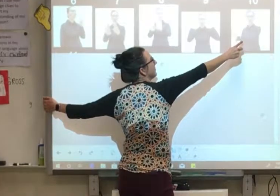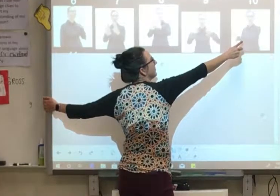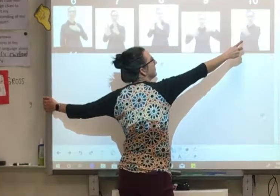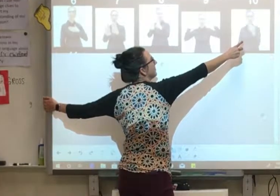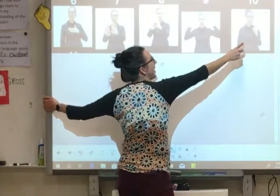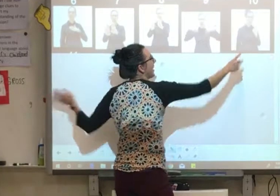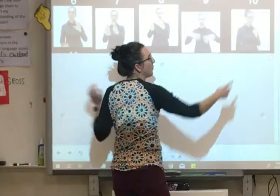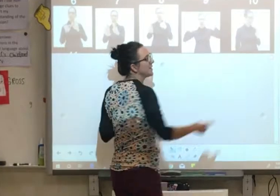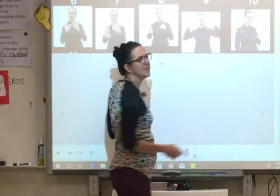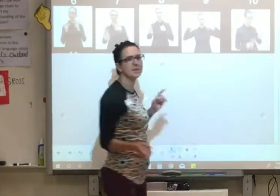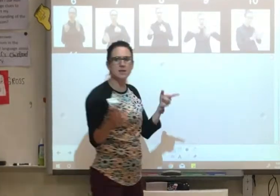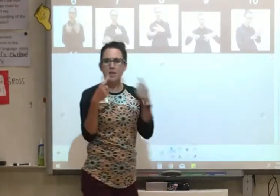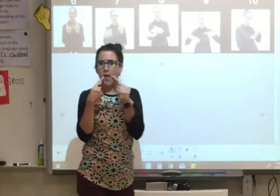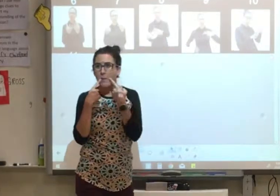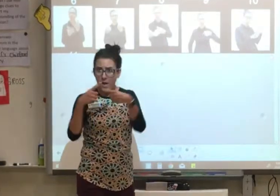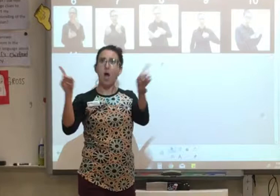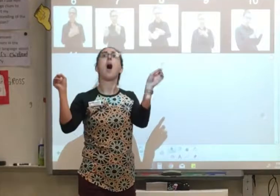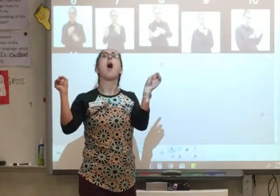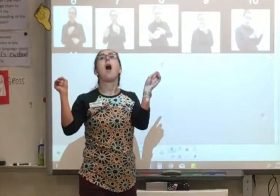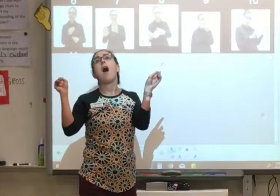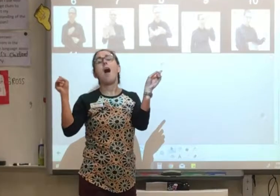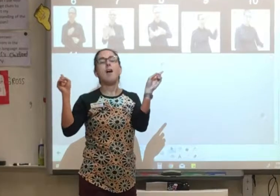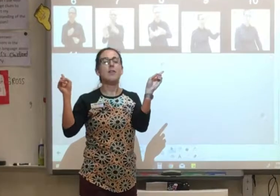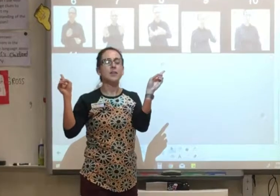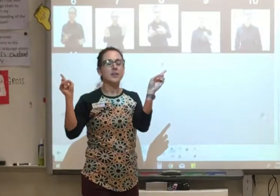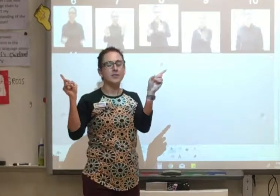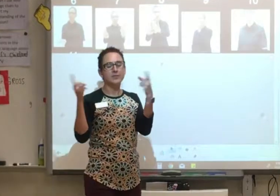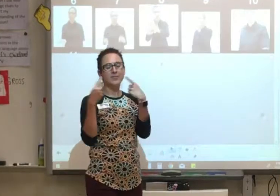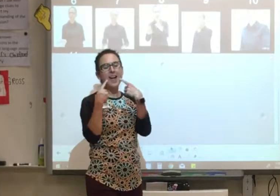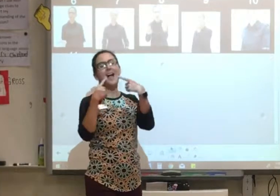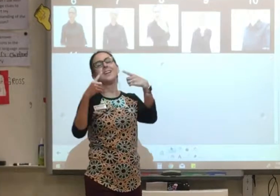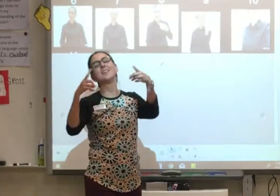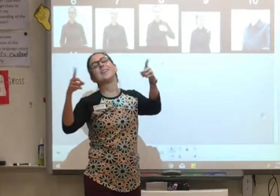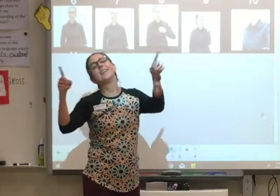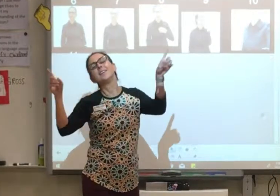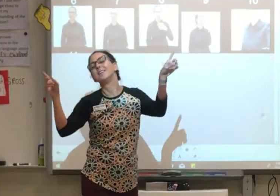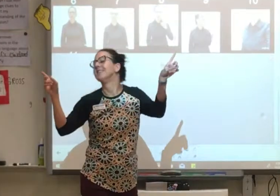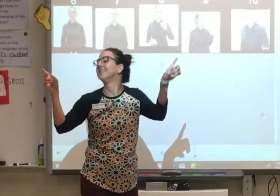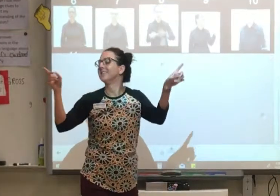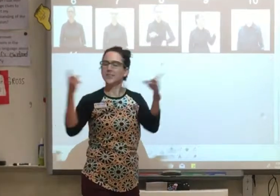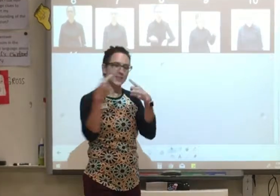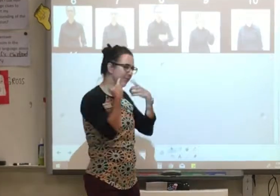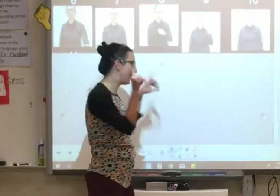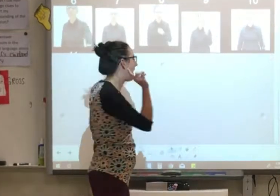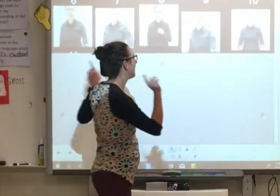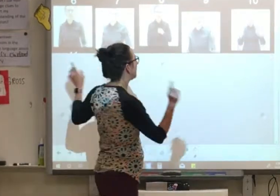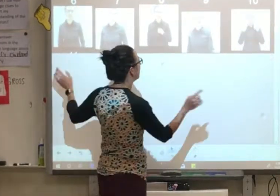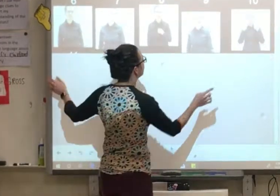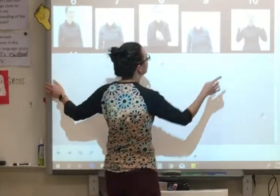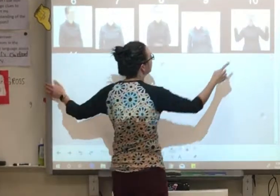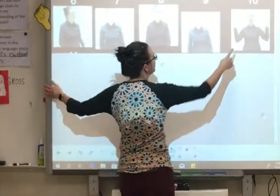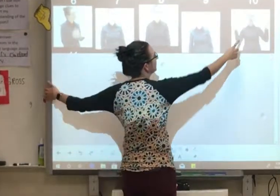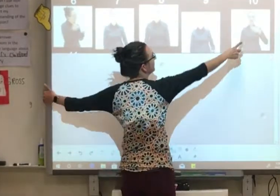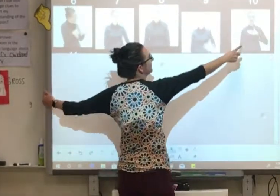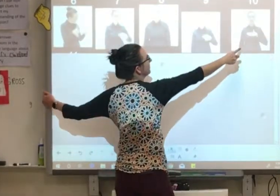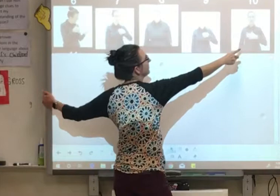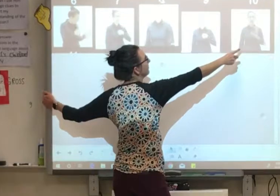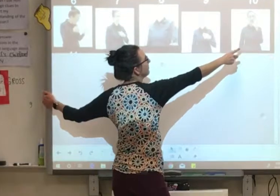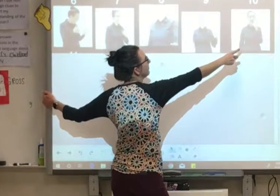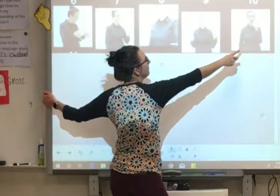Oh. Huh? Okay, what's this? Yeah. Finally. Oh. Finally. Finally,